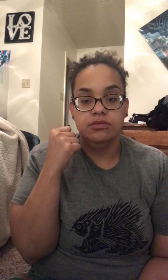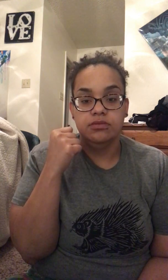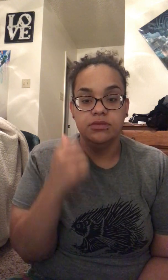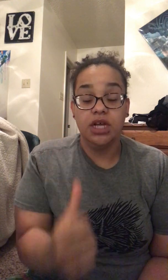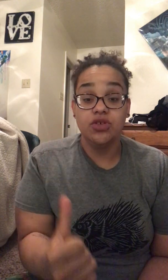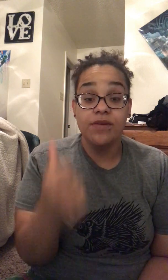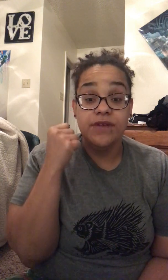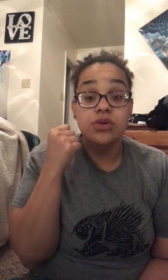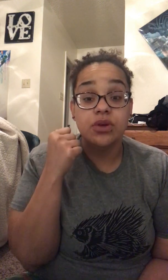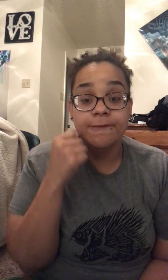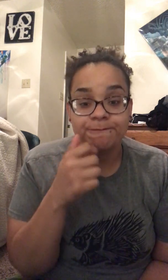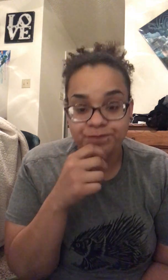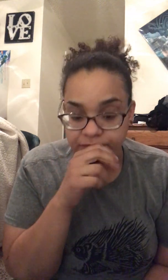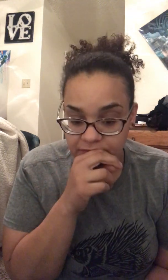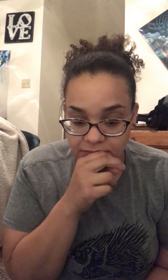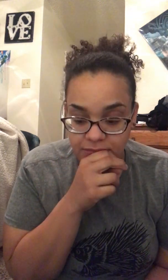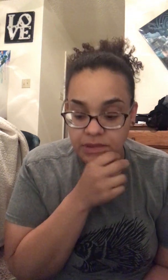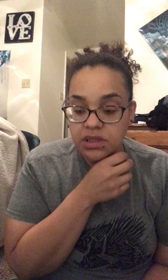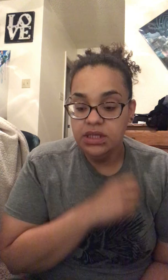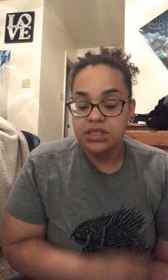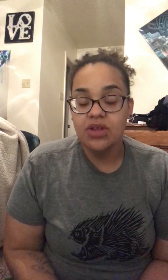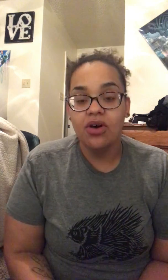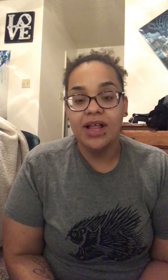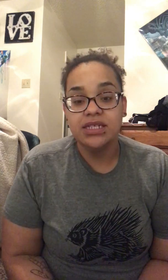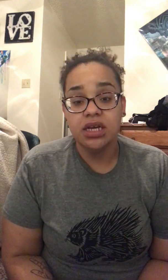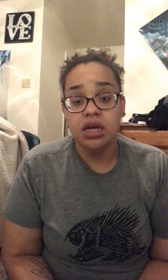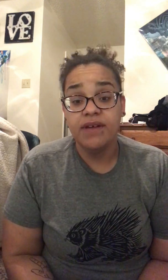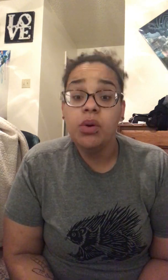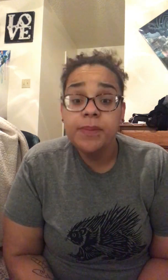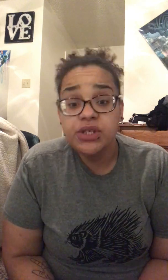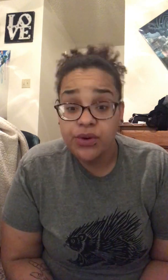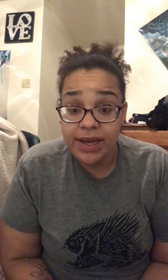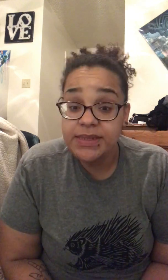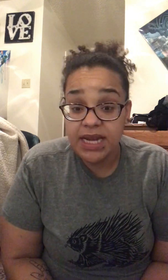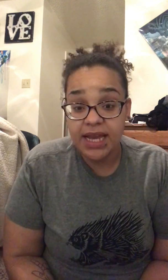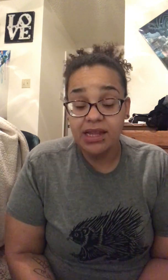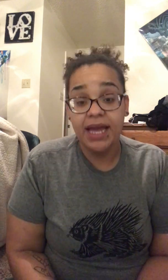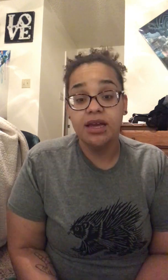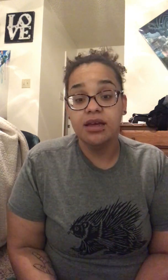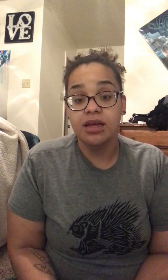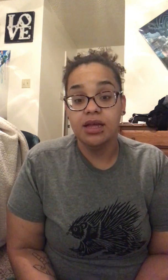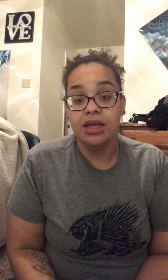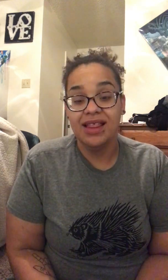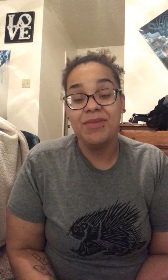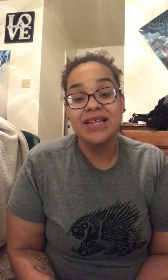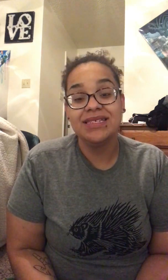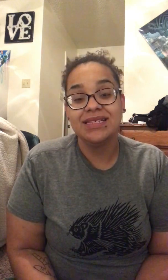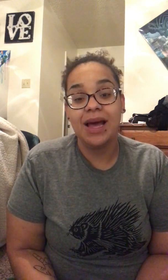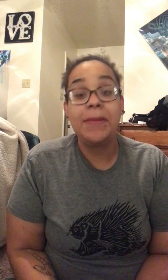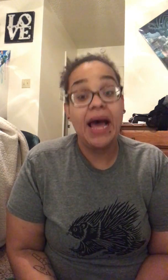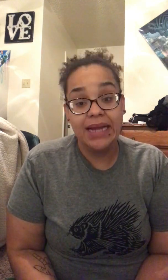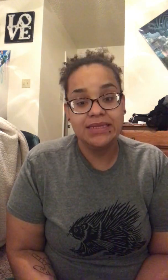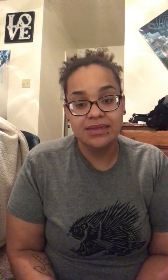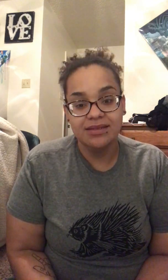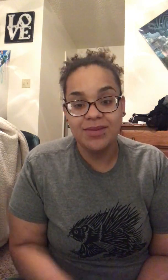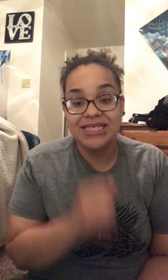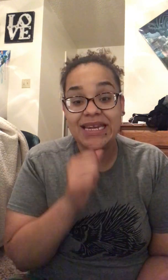It's also refusal. So the whole idea of I won't be showing up today, like that means I'm not. That means I'm